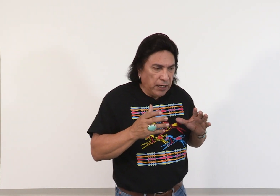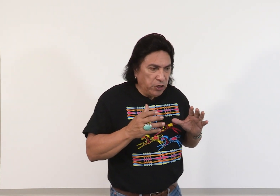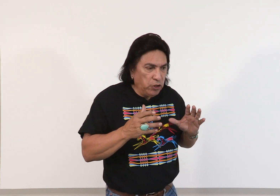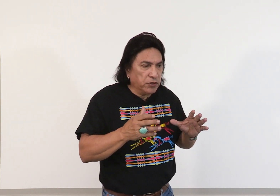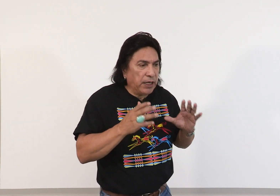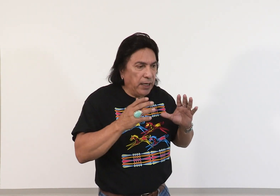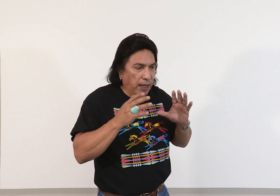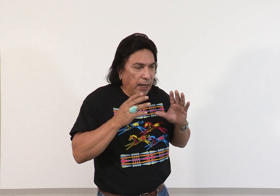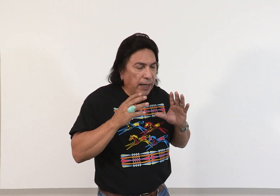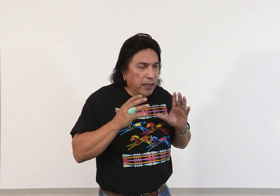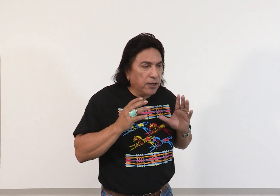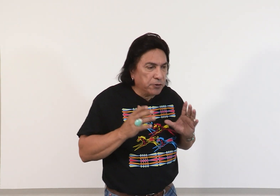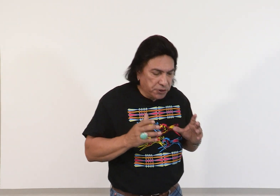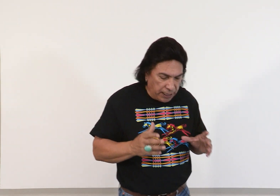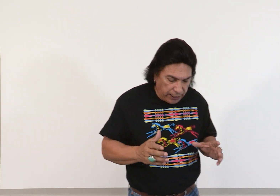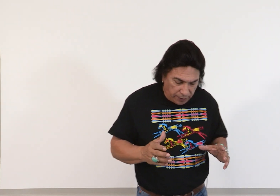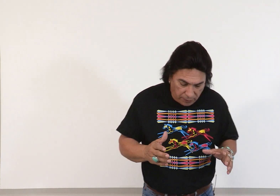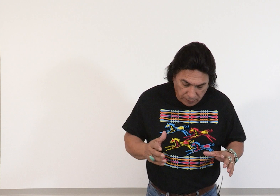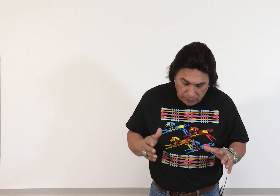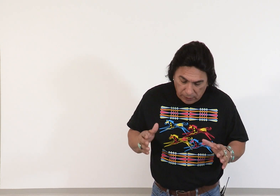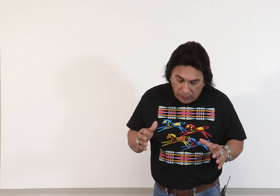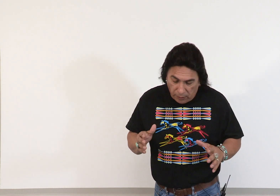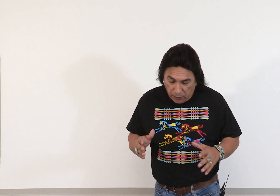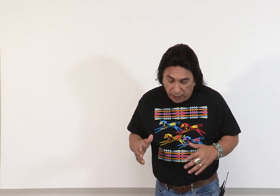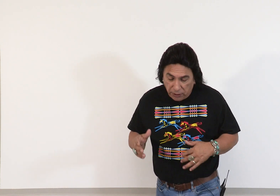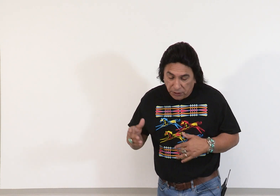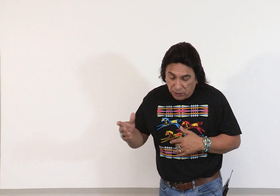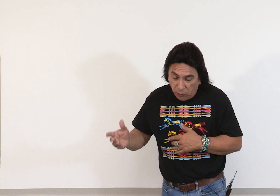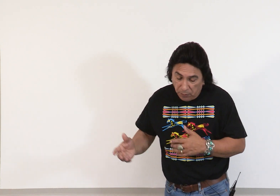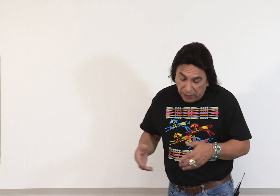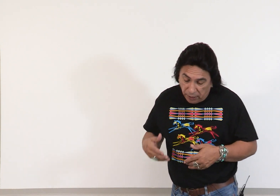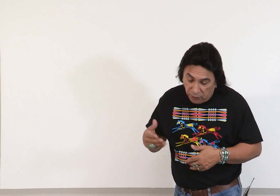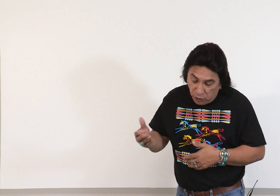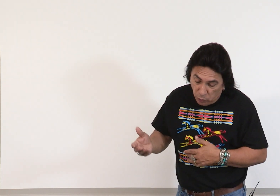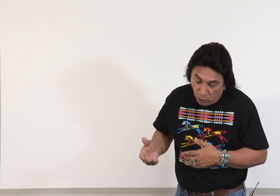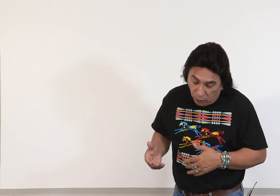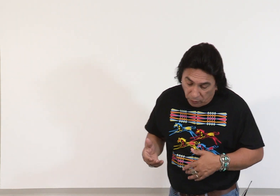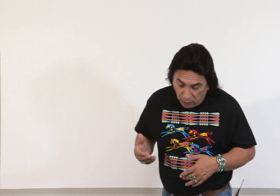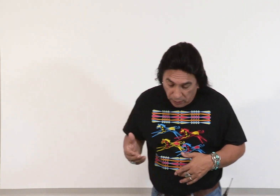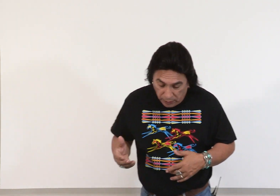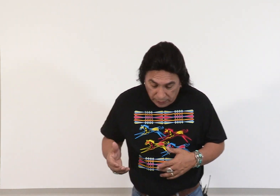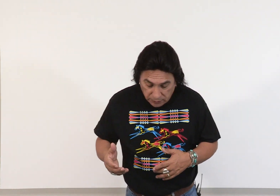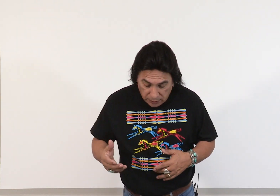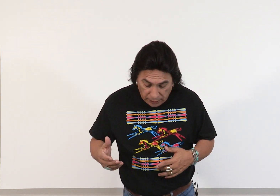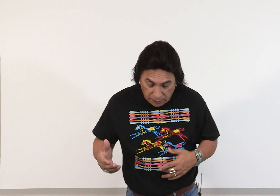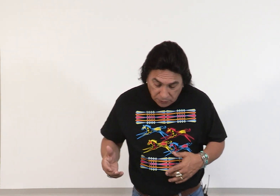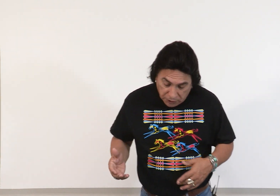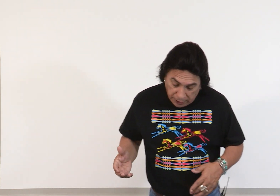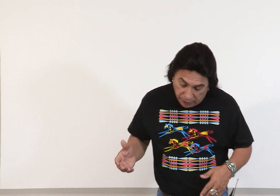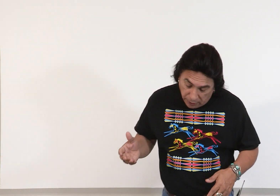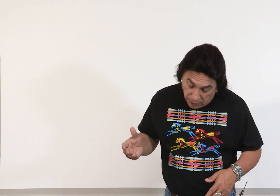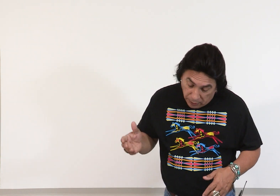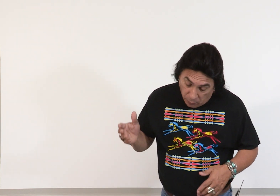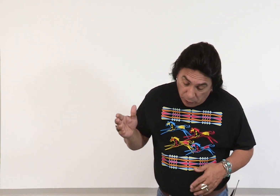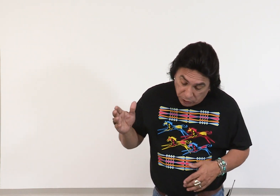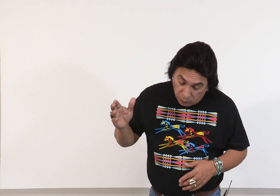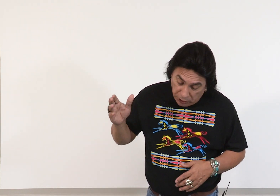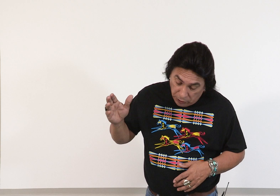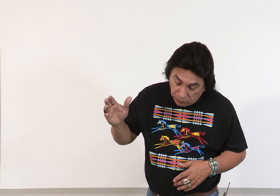and you say, I understand. Okay, this is going to be kind of a new word, is I understand, which we use